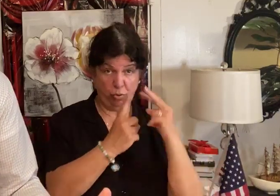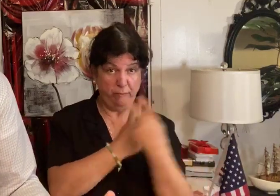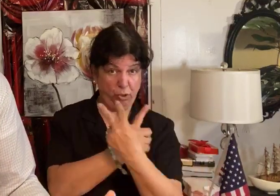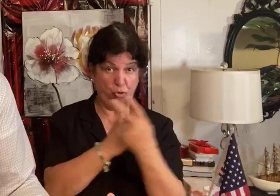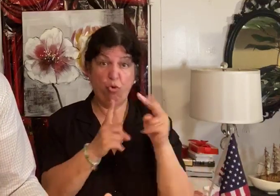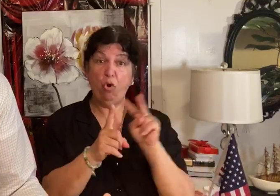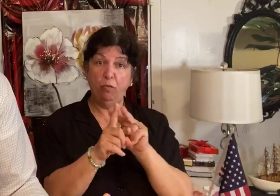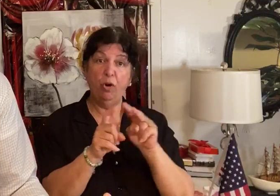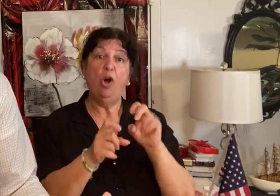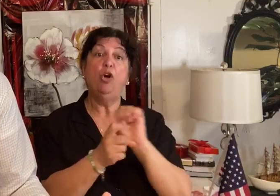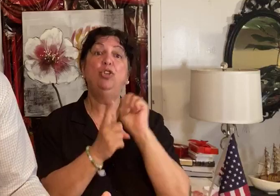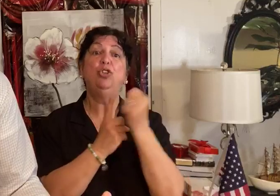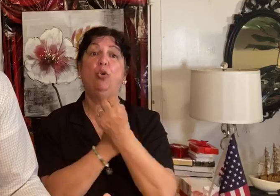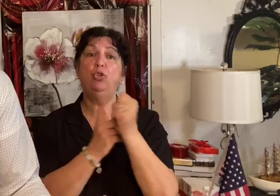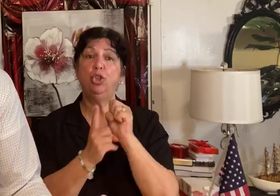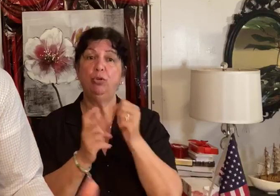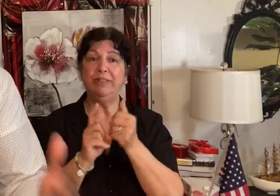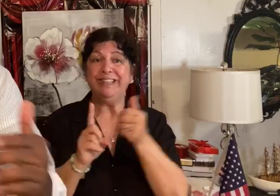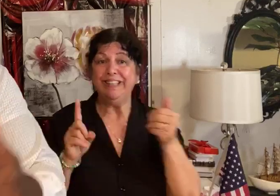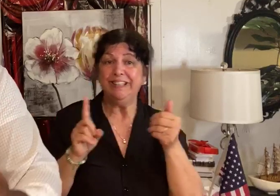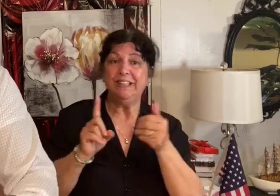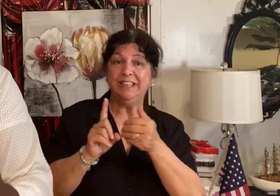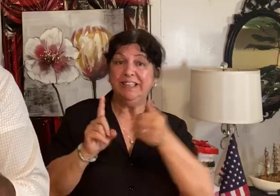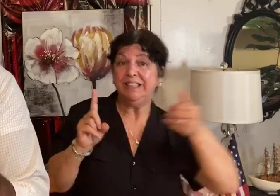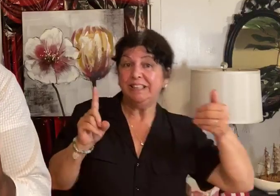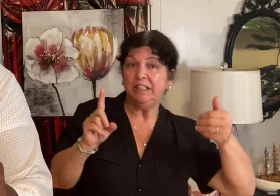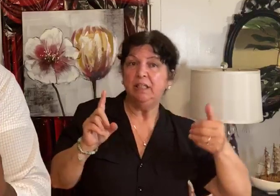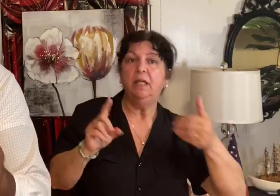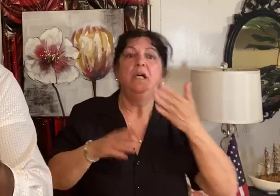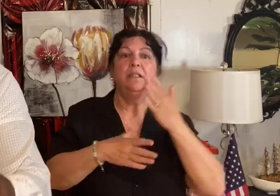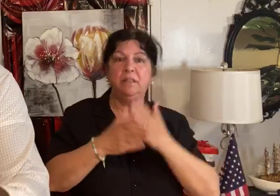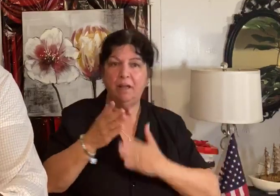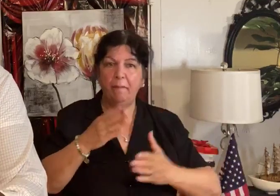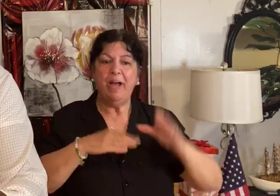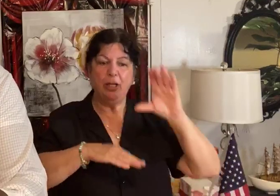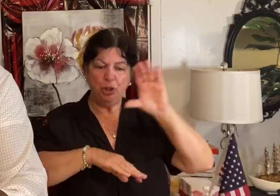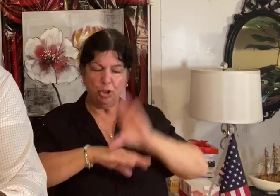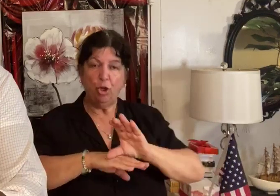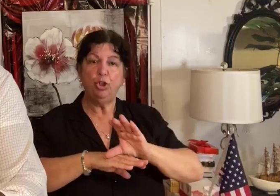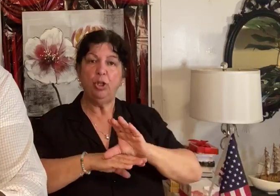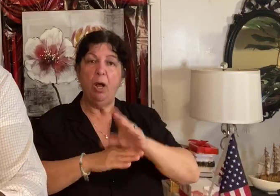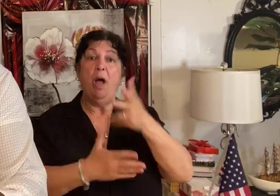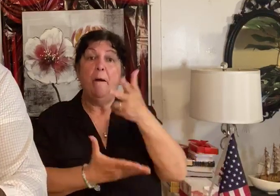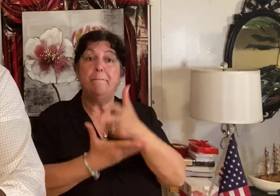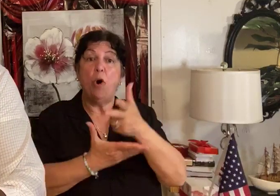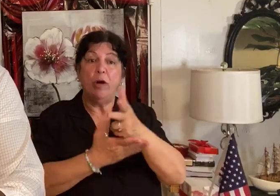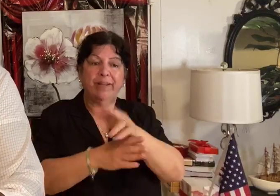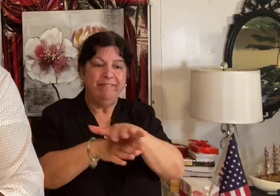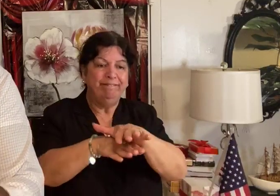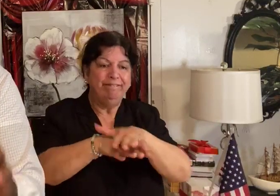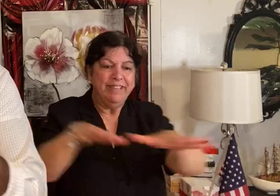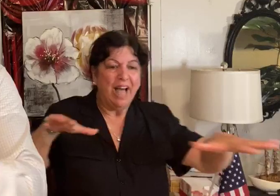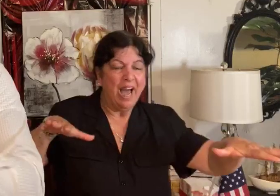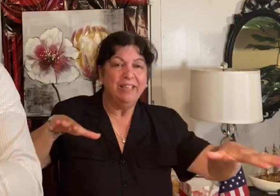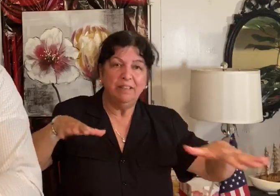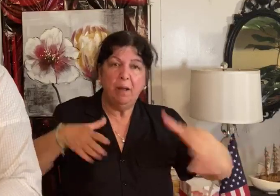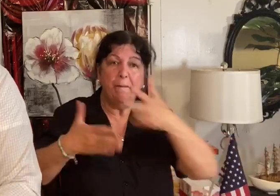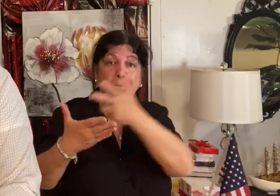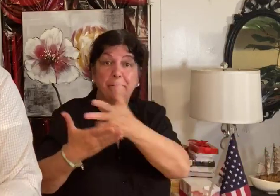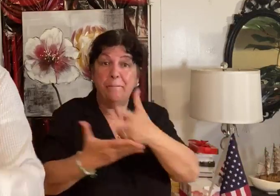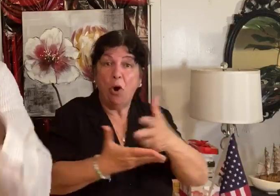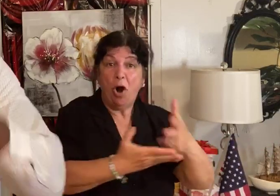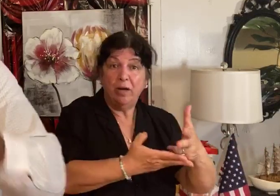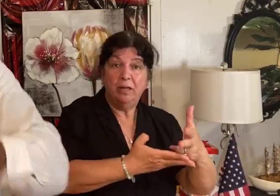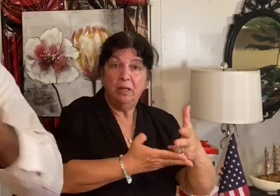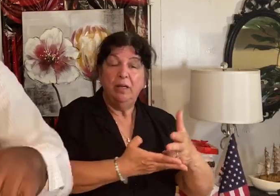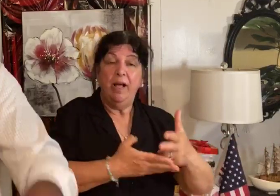social distancing. That some of them had church in their parking lots. What they did was they had their church